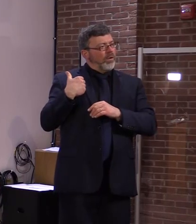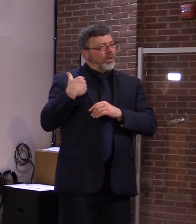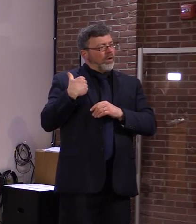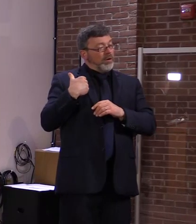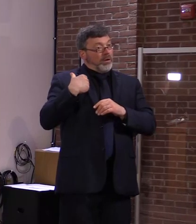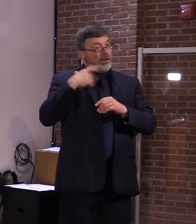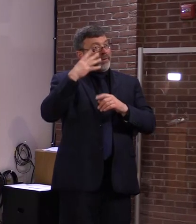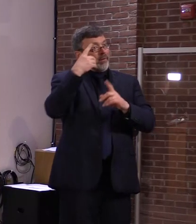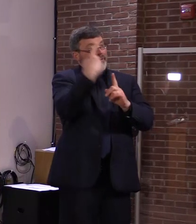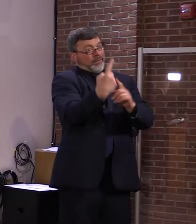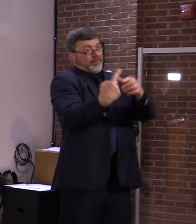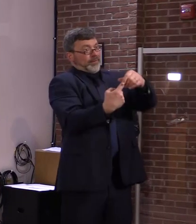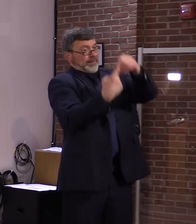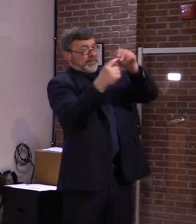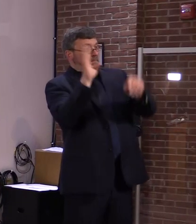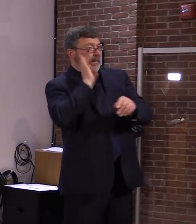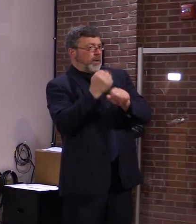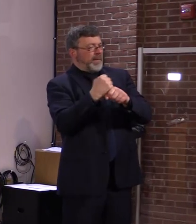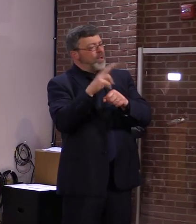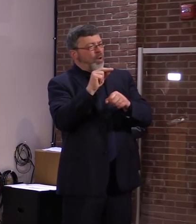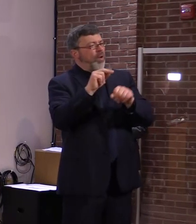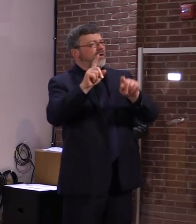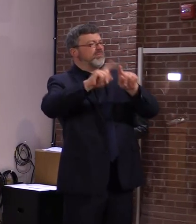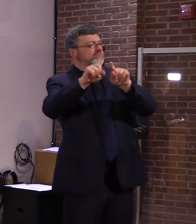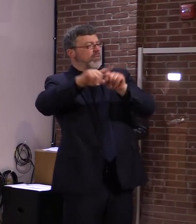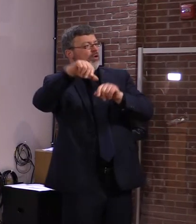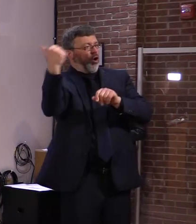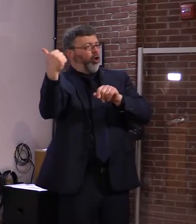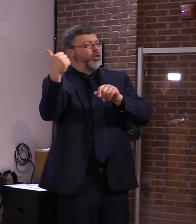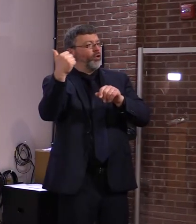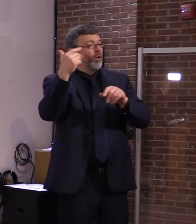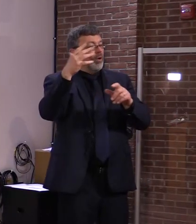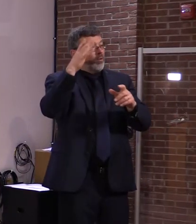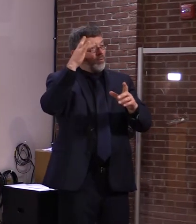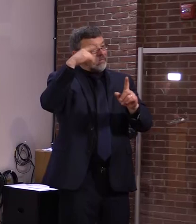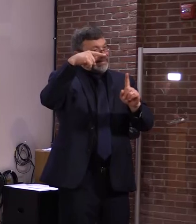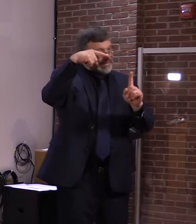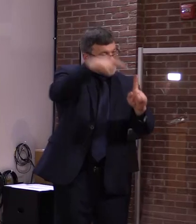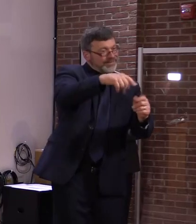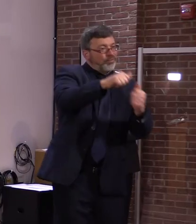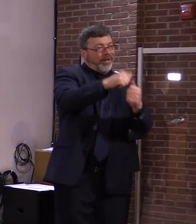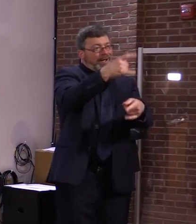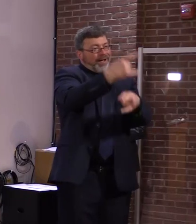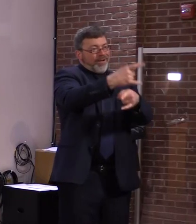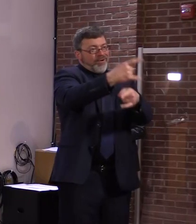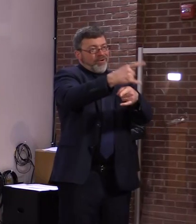involves distillers as well, and distilleries.